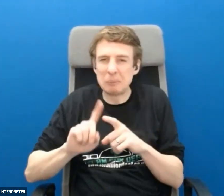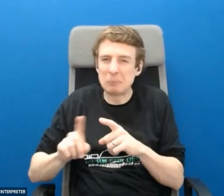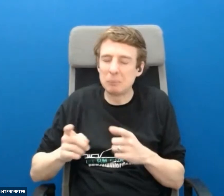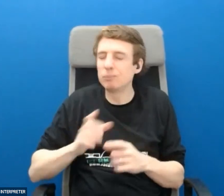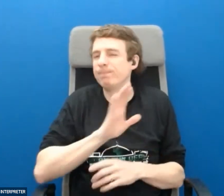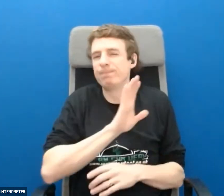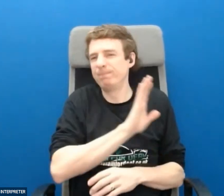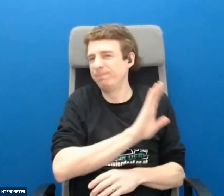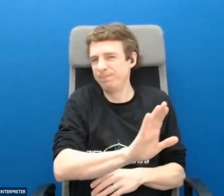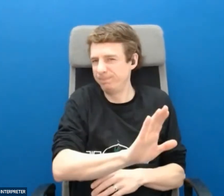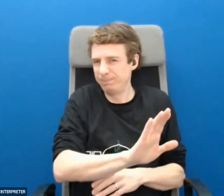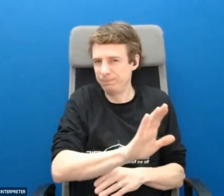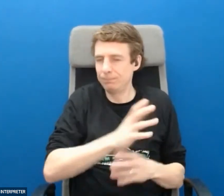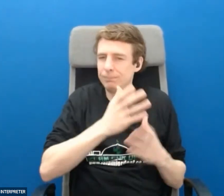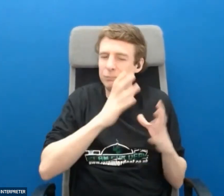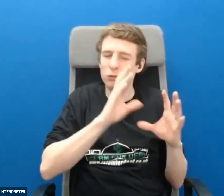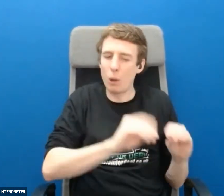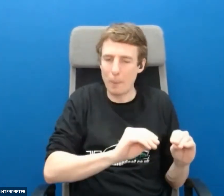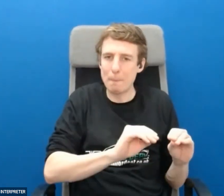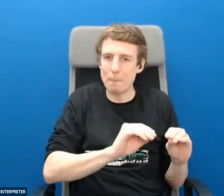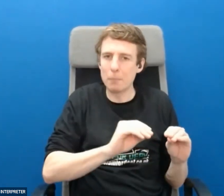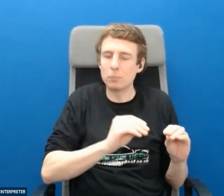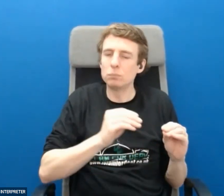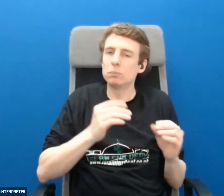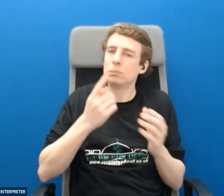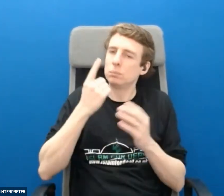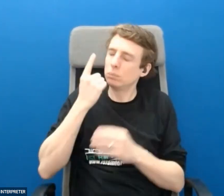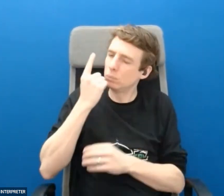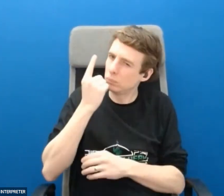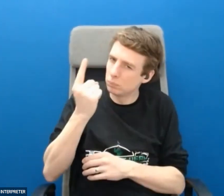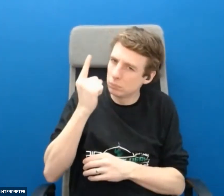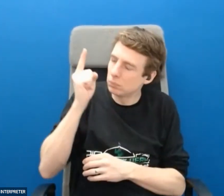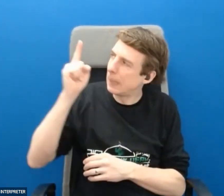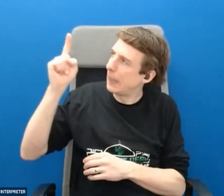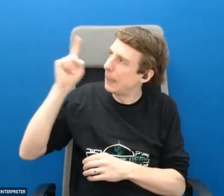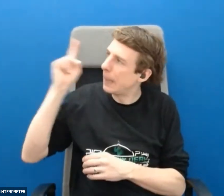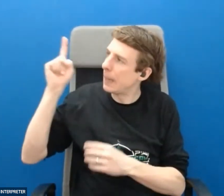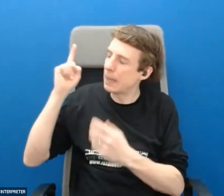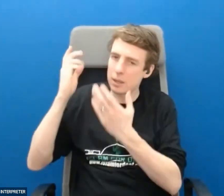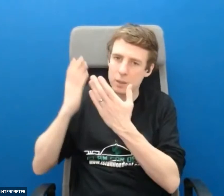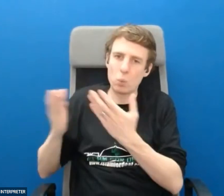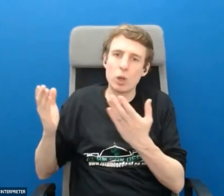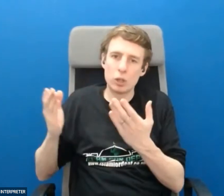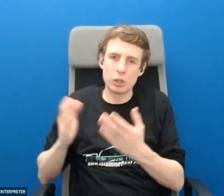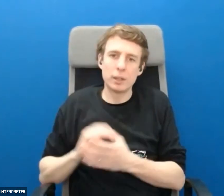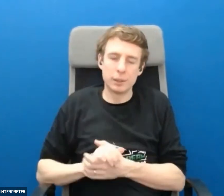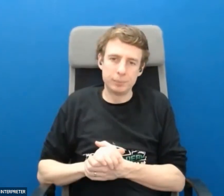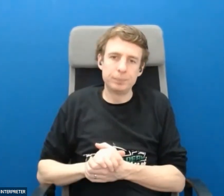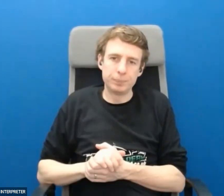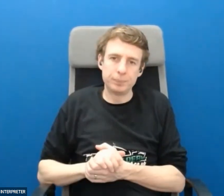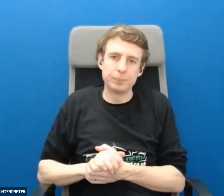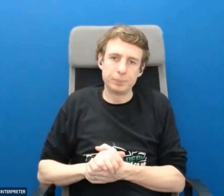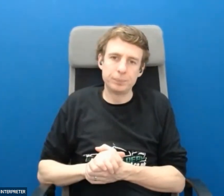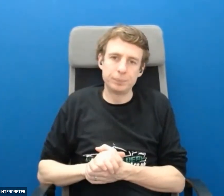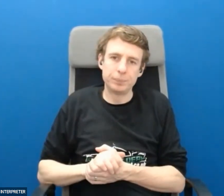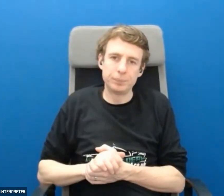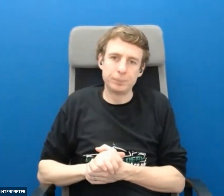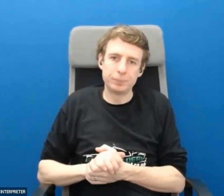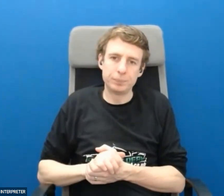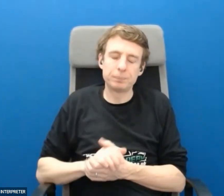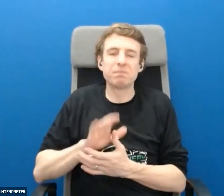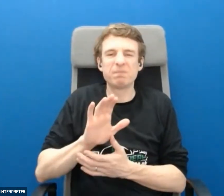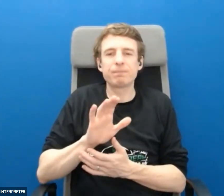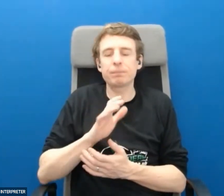this essence or this worship of Allah alone, we can look at it as having three categories. So